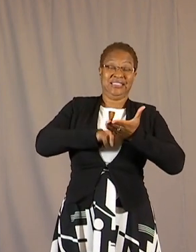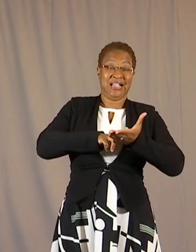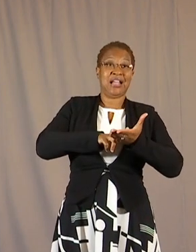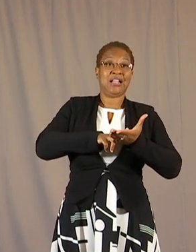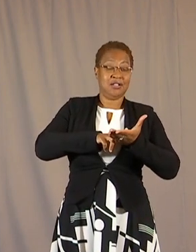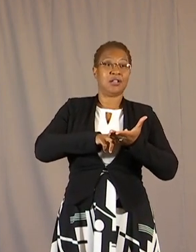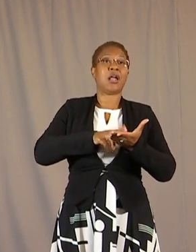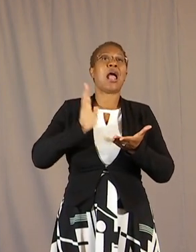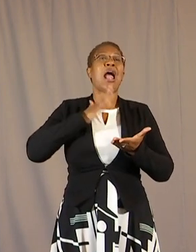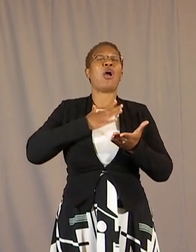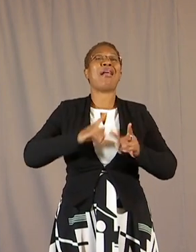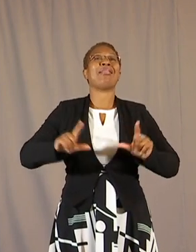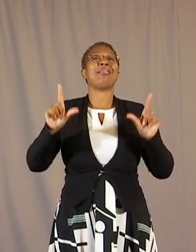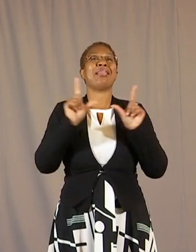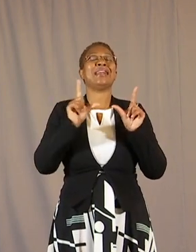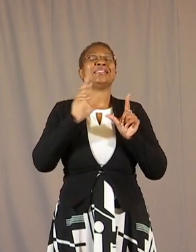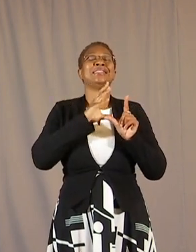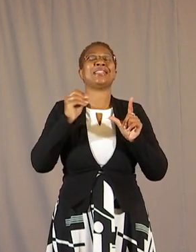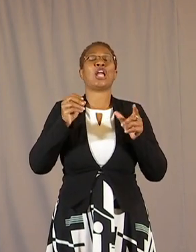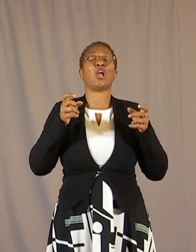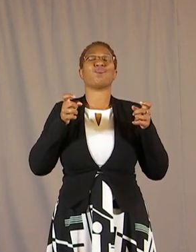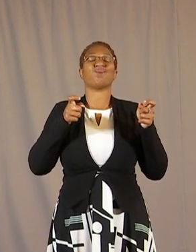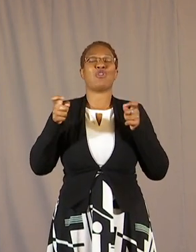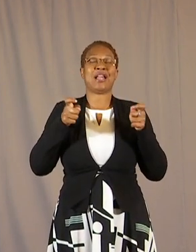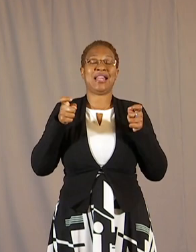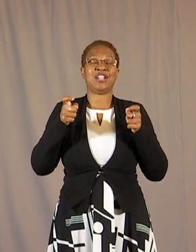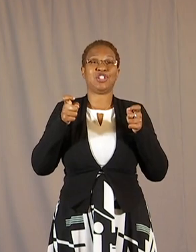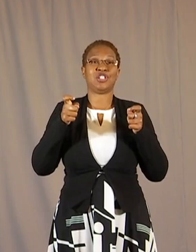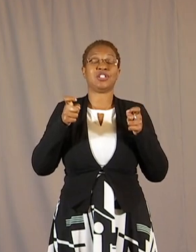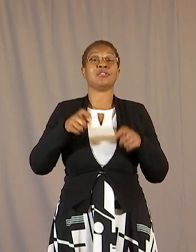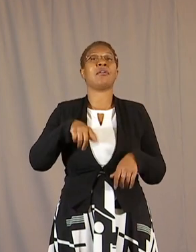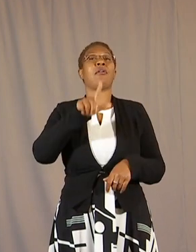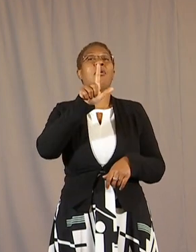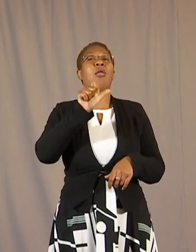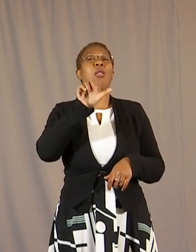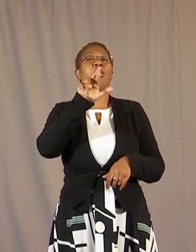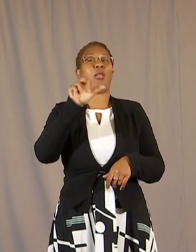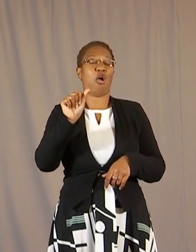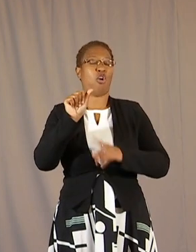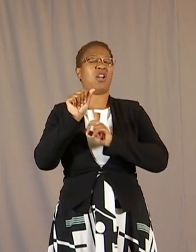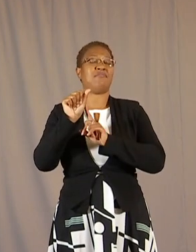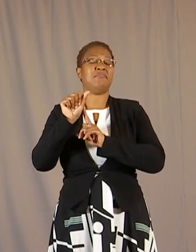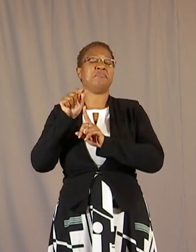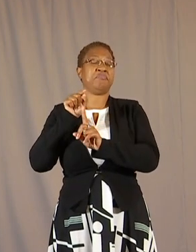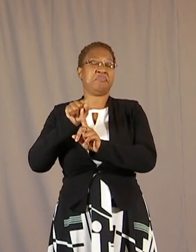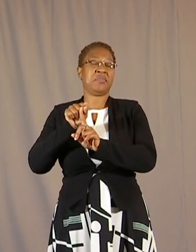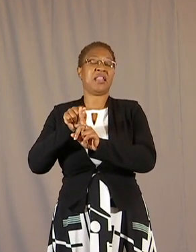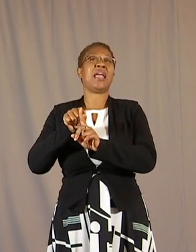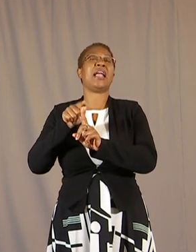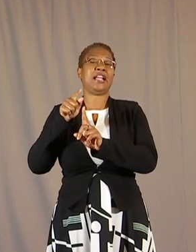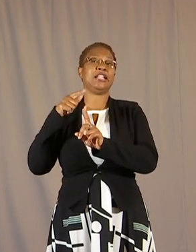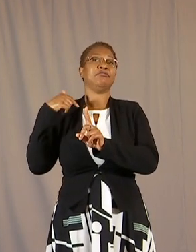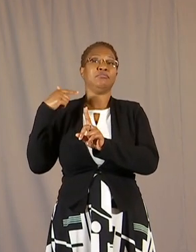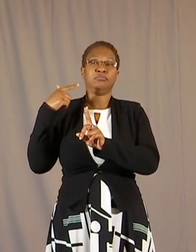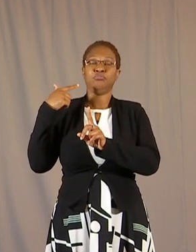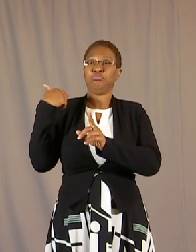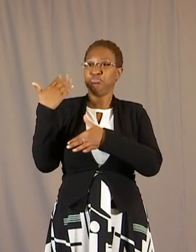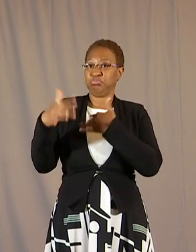regulation, is that what it was? Laura. Yeah, licensing and regulation department went through the